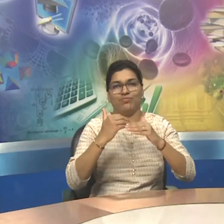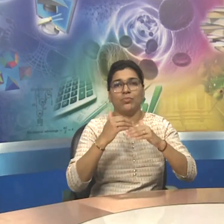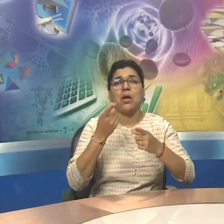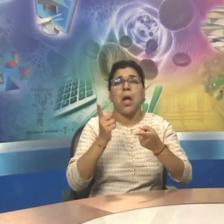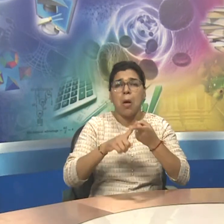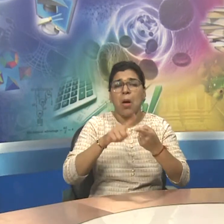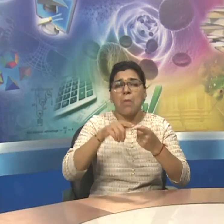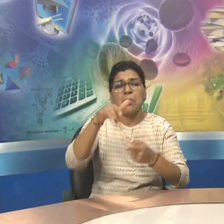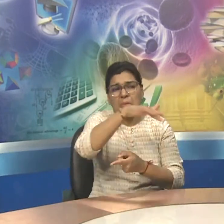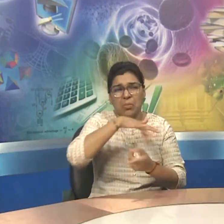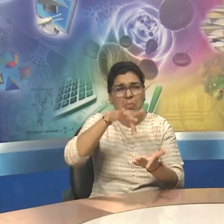The state